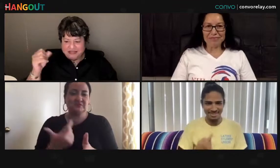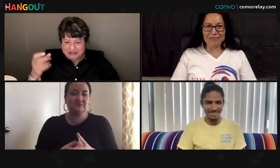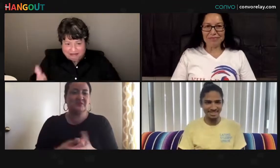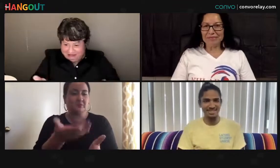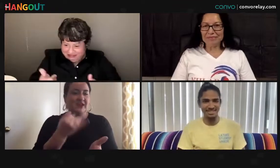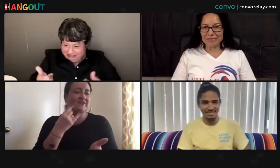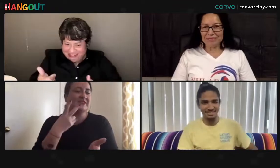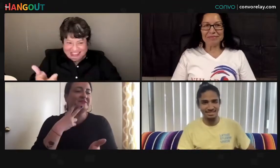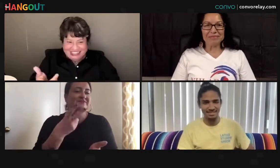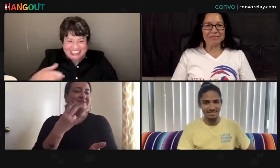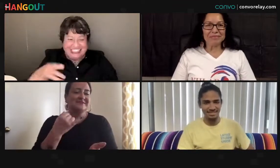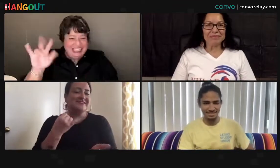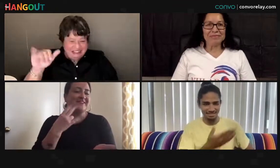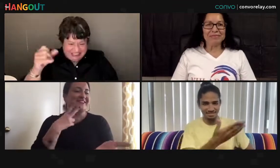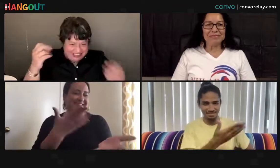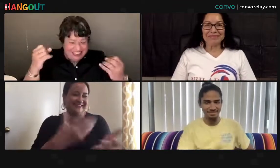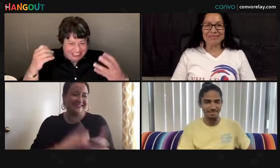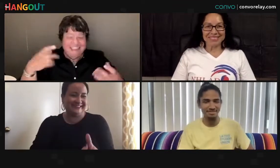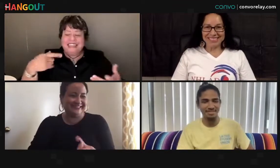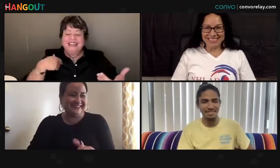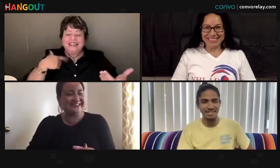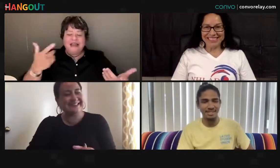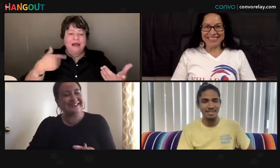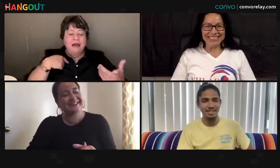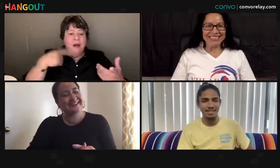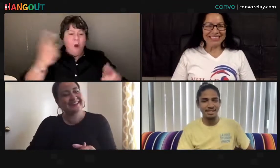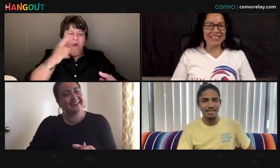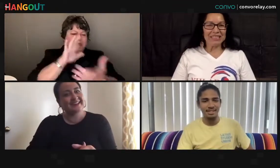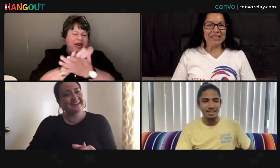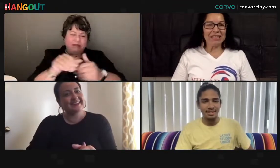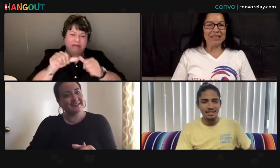Hey, this is Ivy. Go ahead, Ivy. Okay, this is Ivy.